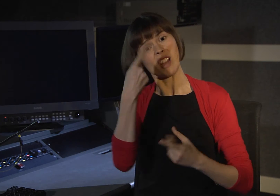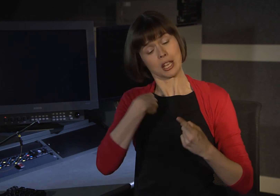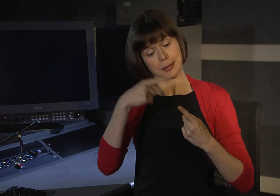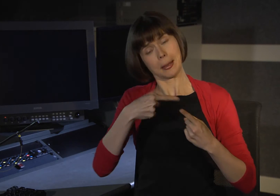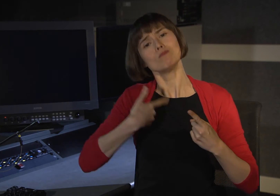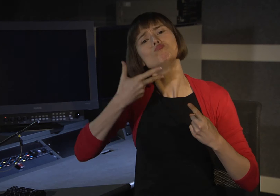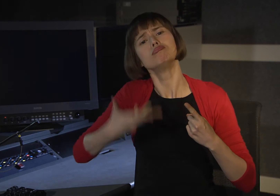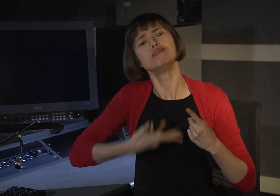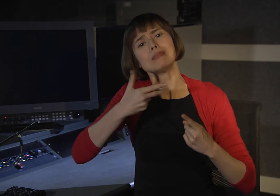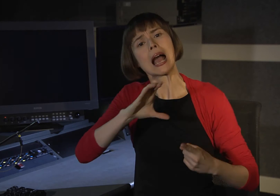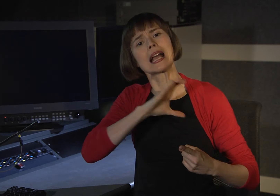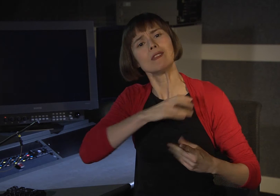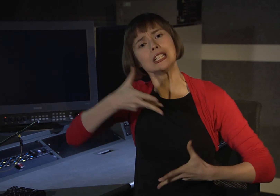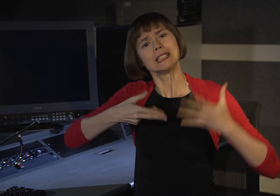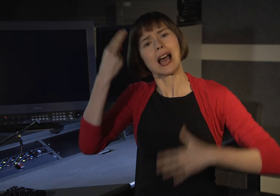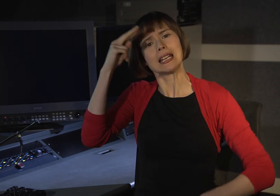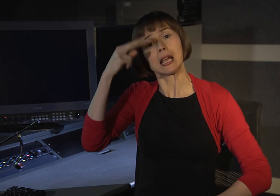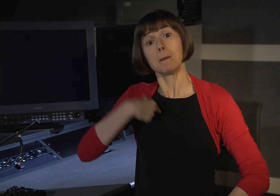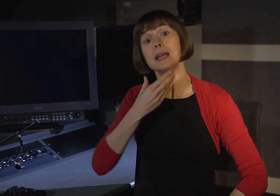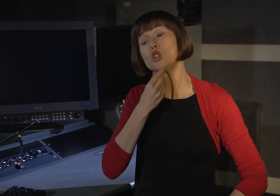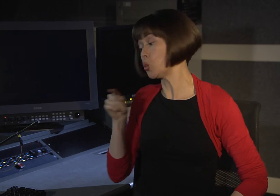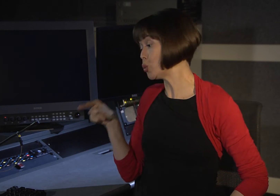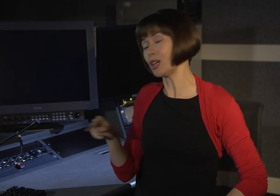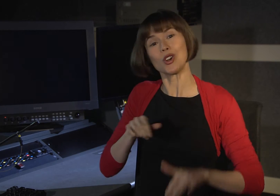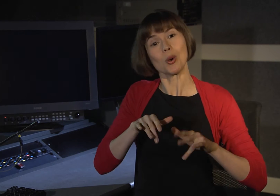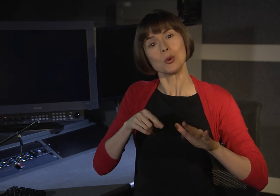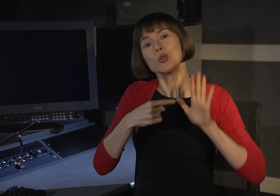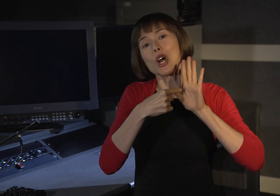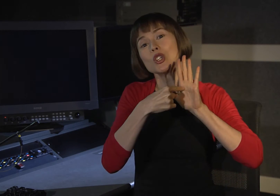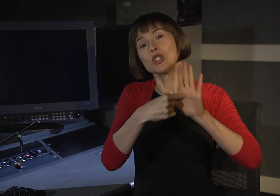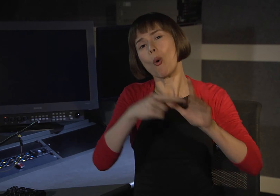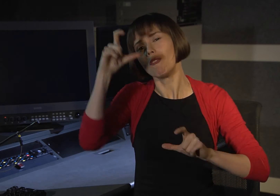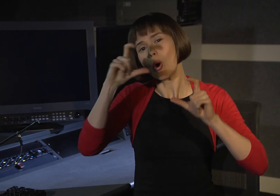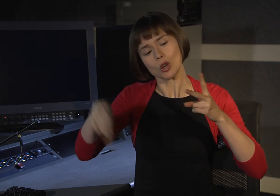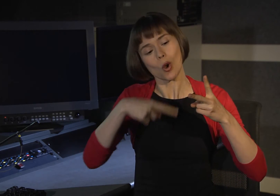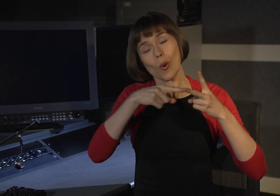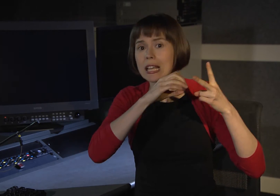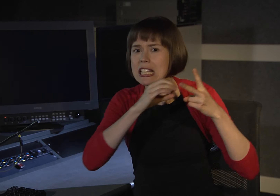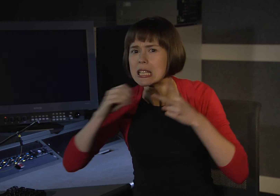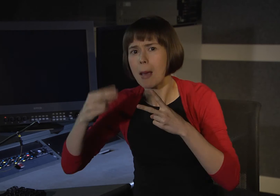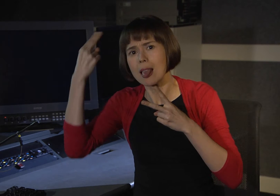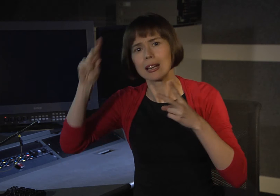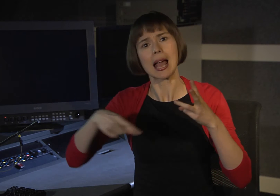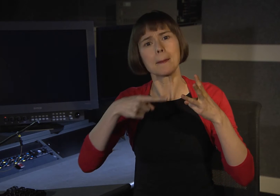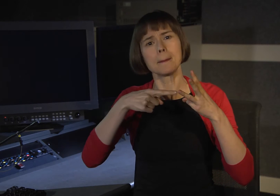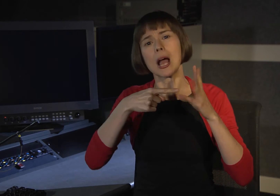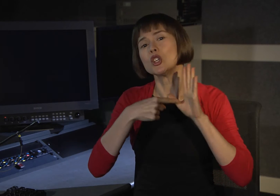play. First of all, I'm going to explain about the character sign names. I'm going to use the computer to show you a photograph, then I'll fingerspell their